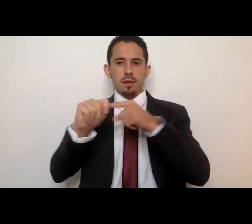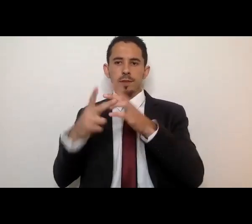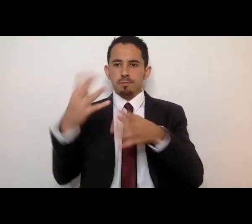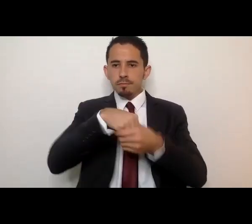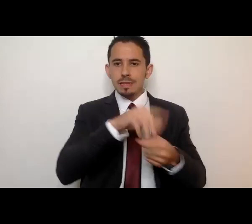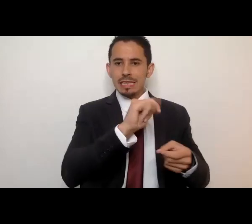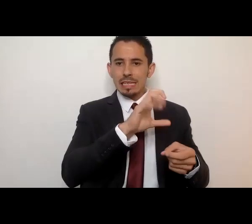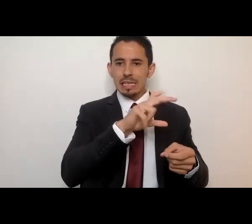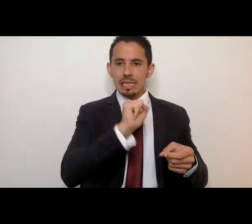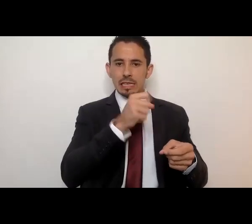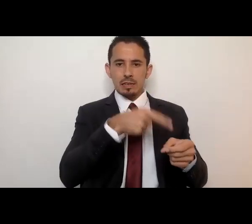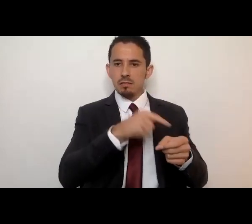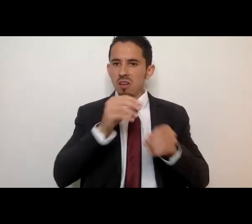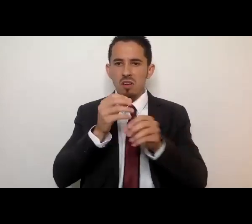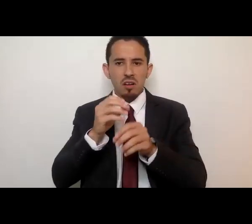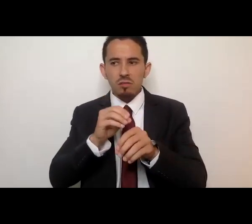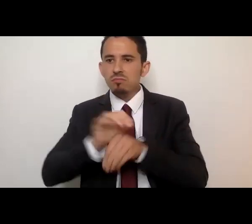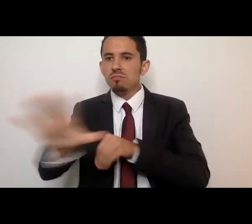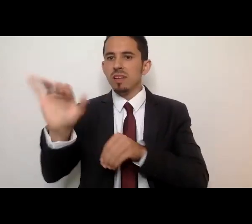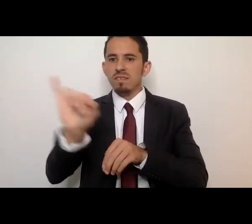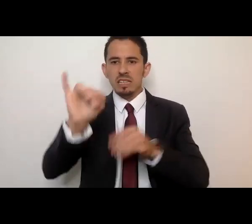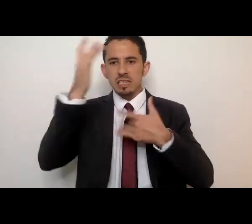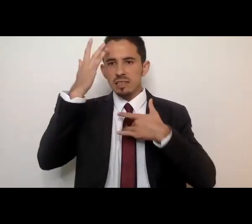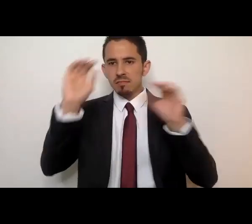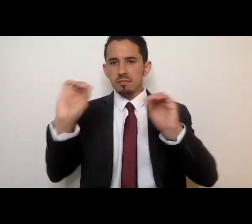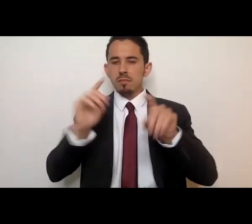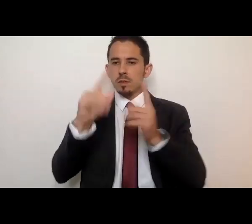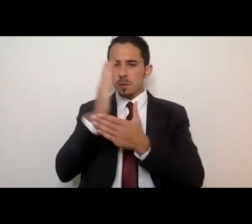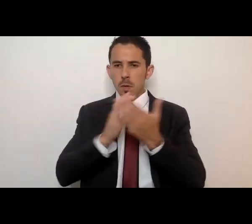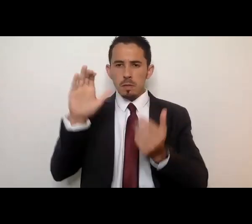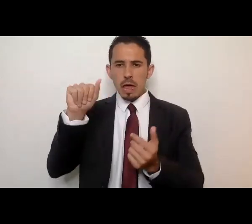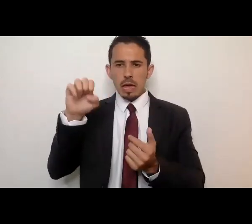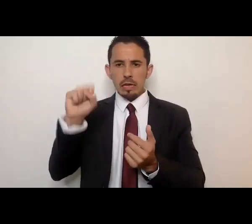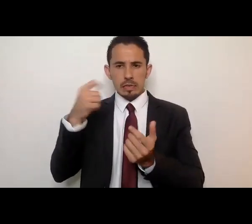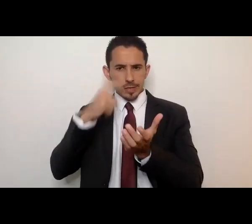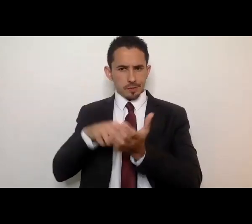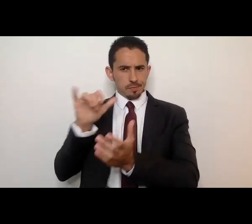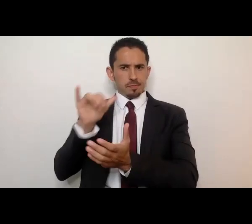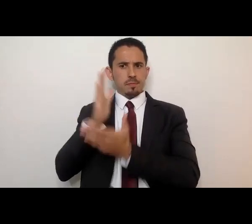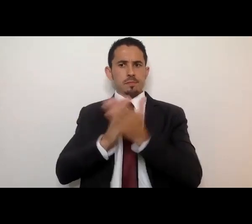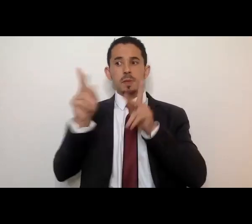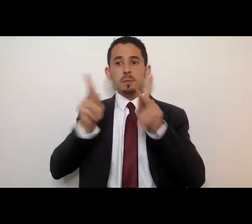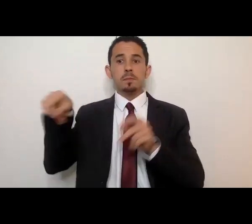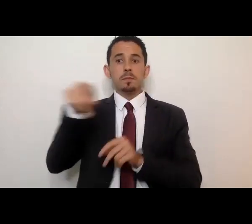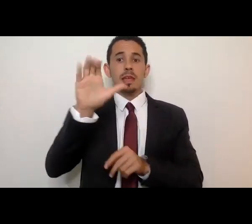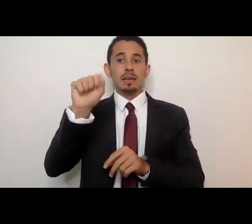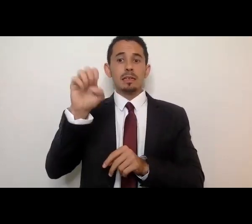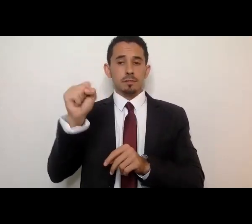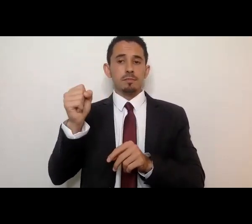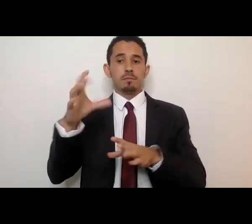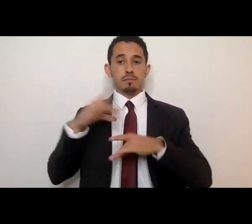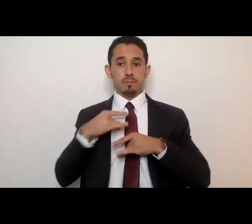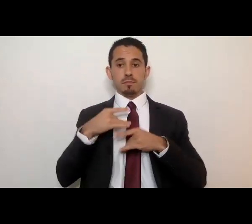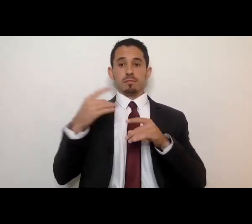an endosymbiont, which seems to be the prevailing view. An endosymbiont would not cause disease to humans, but there does seem to be some cases